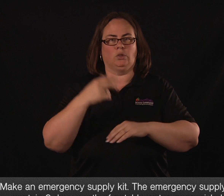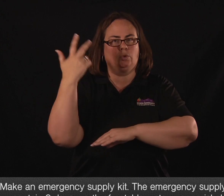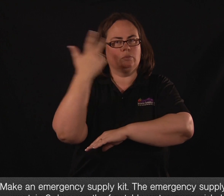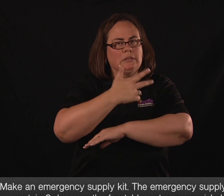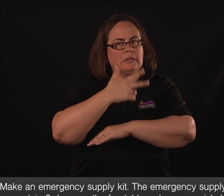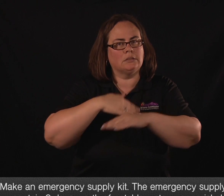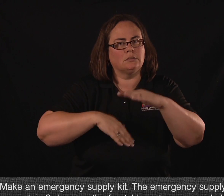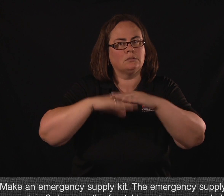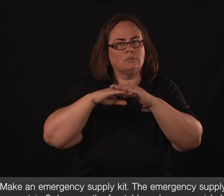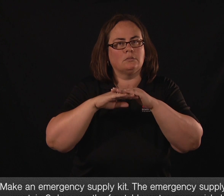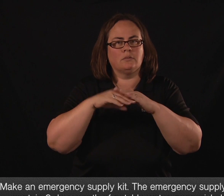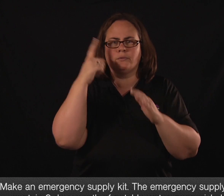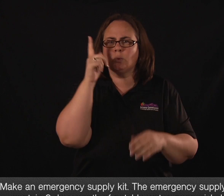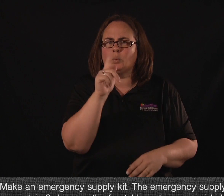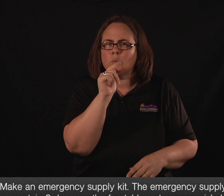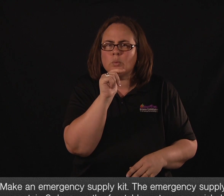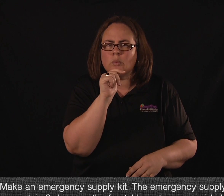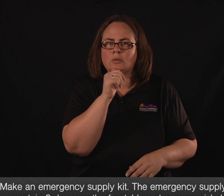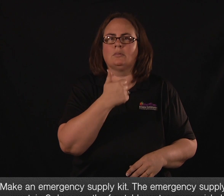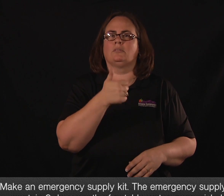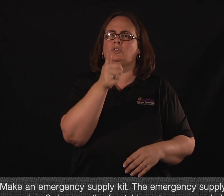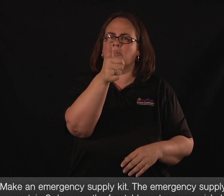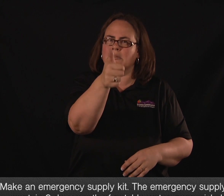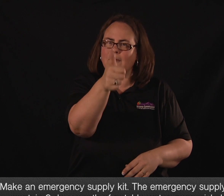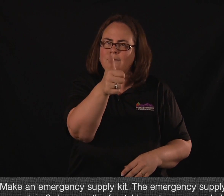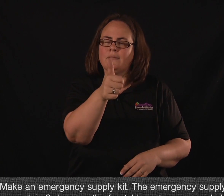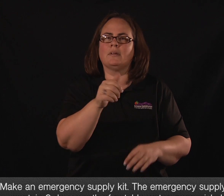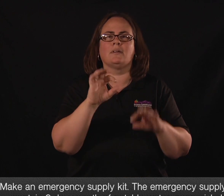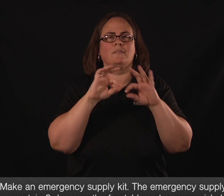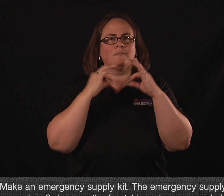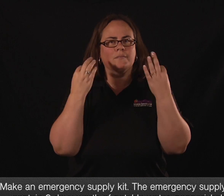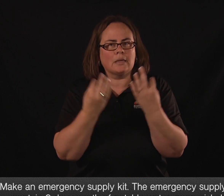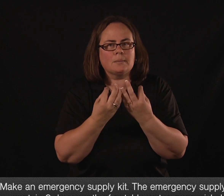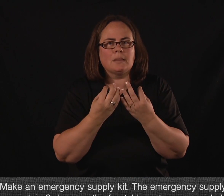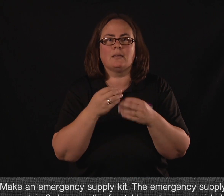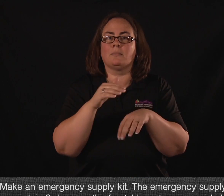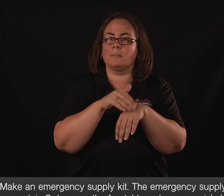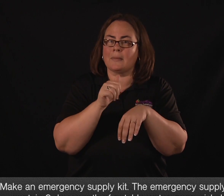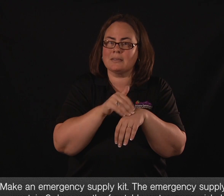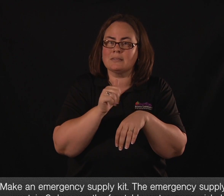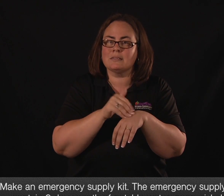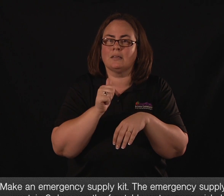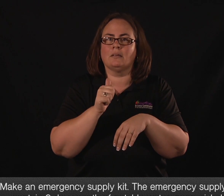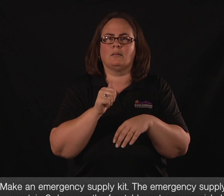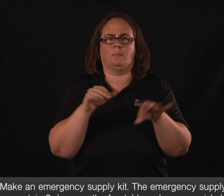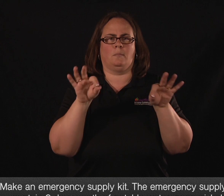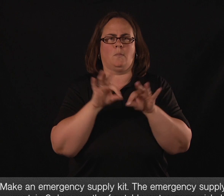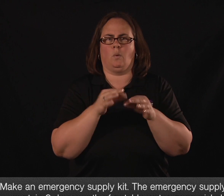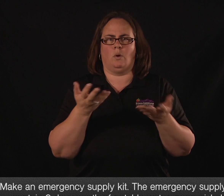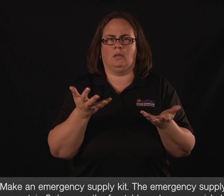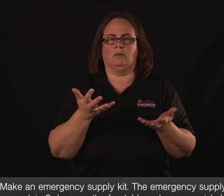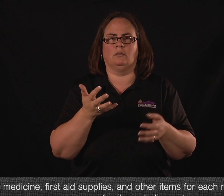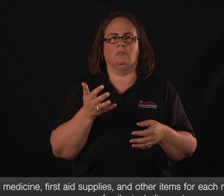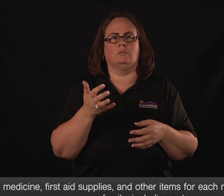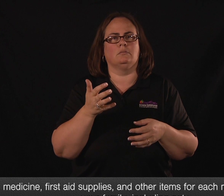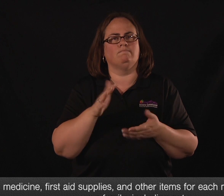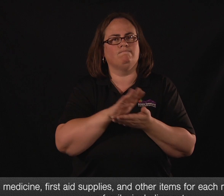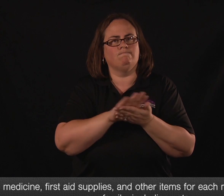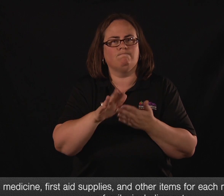The emergency supply kit should contain three days' worth of potable water, non-perishable food,